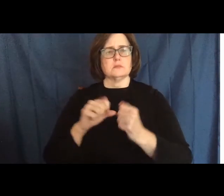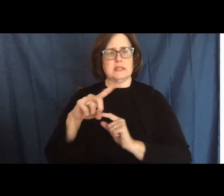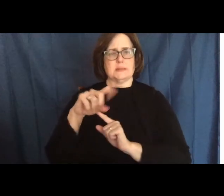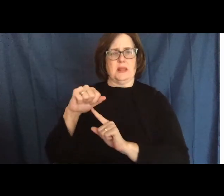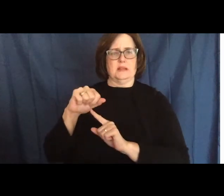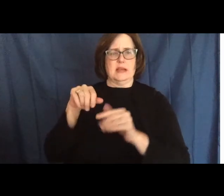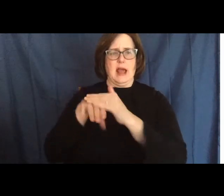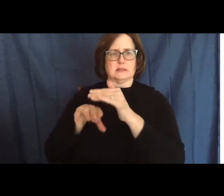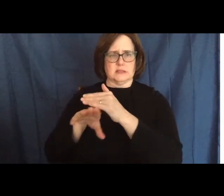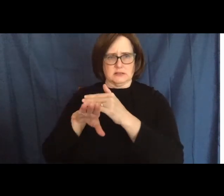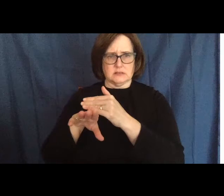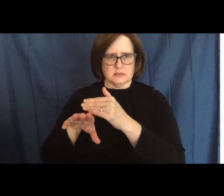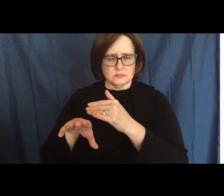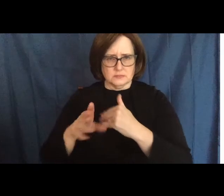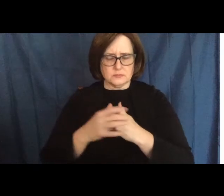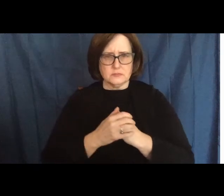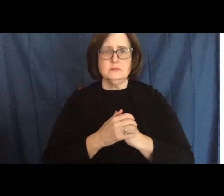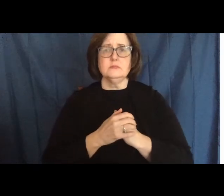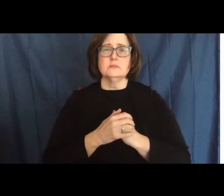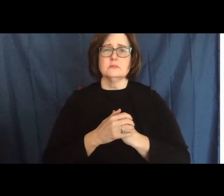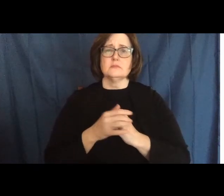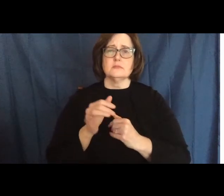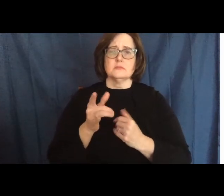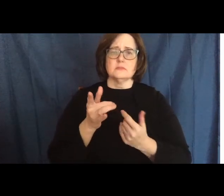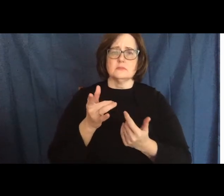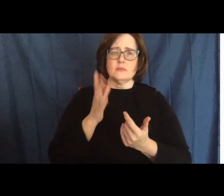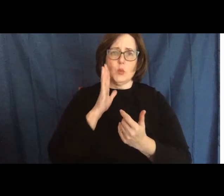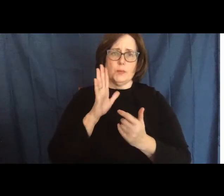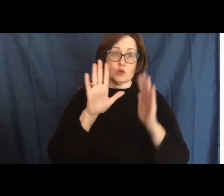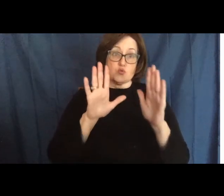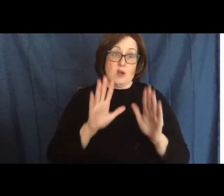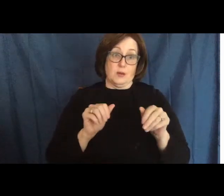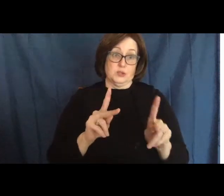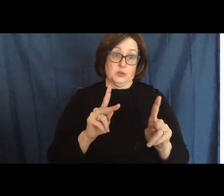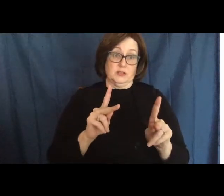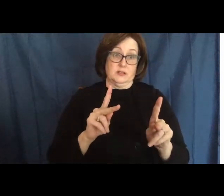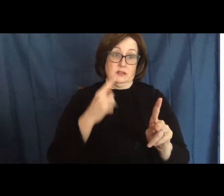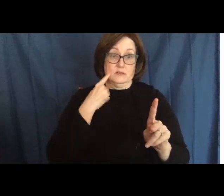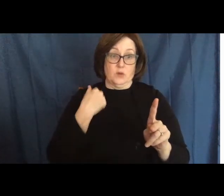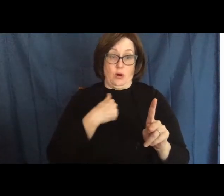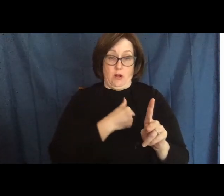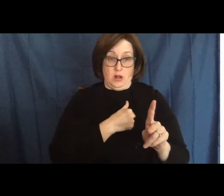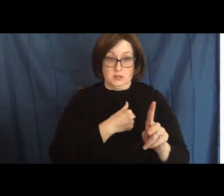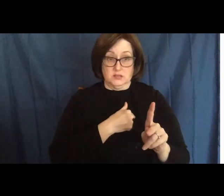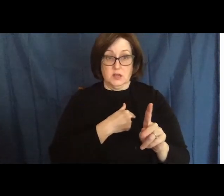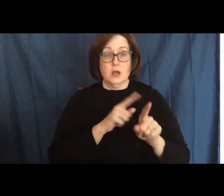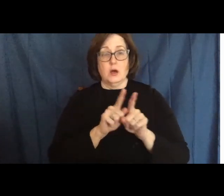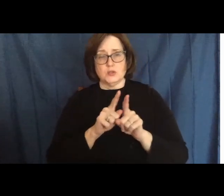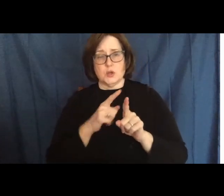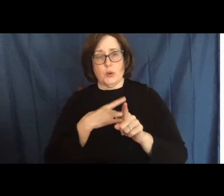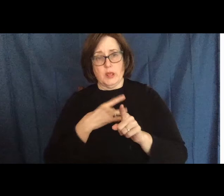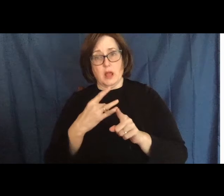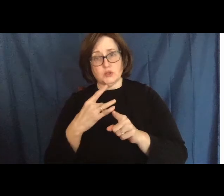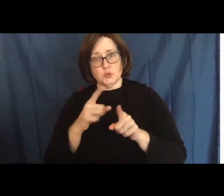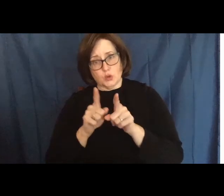would be something that it would be a great opportunity for us. We would love to involve possibly corporates and